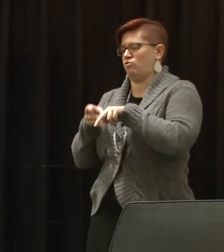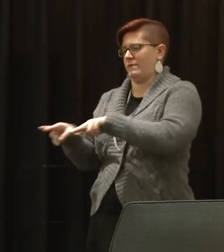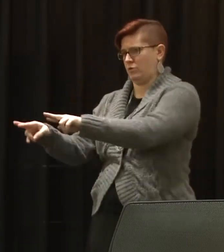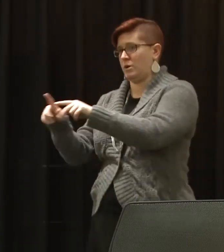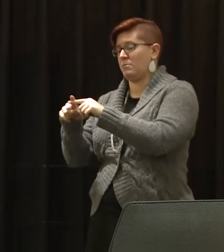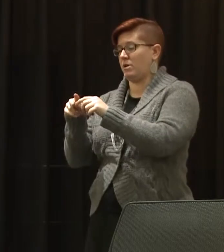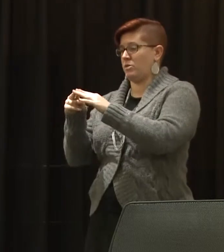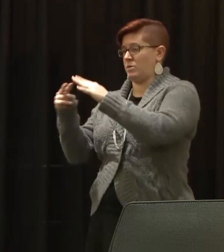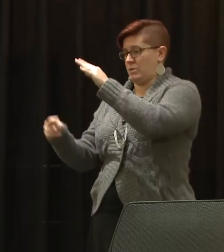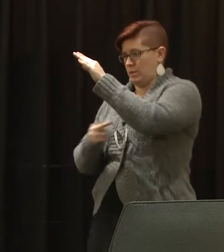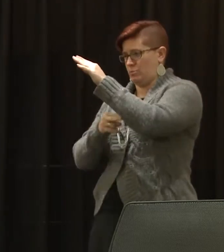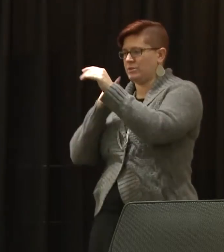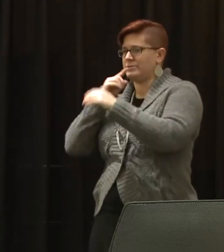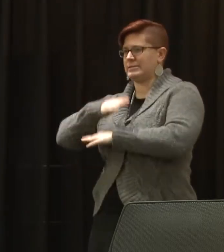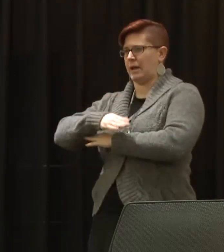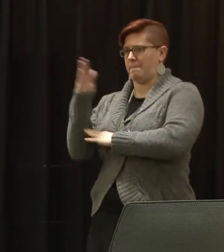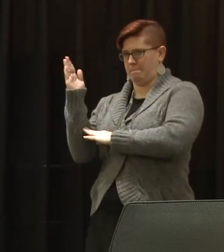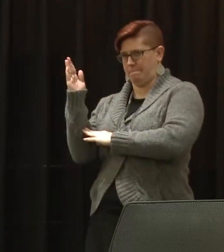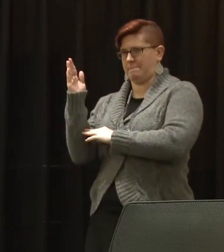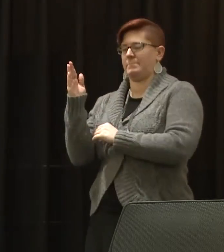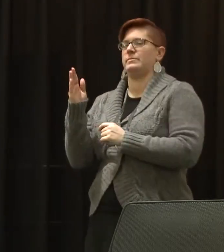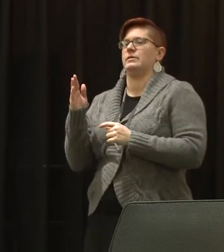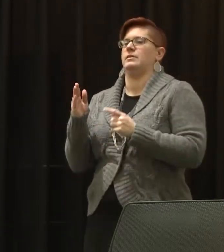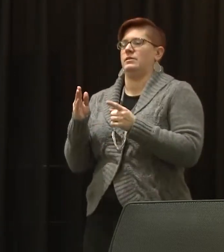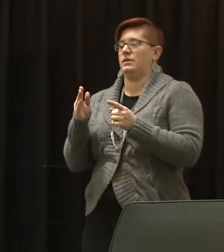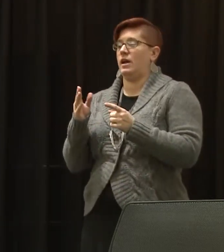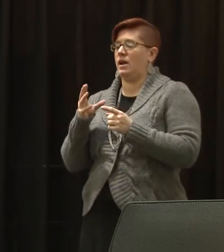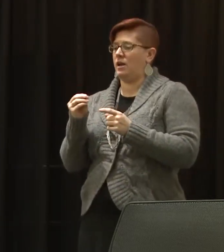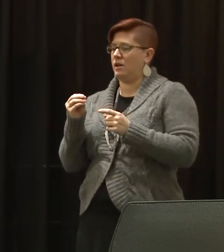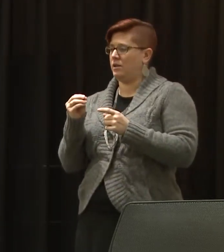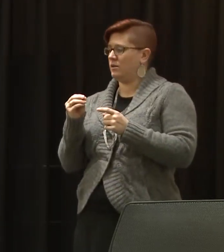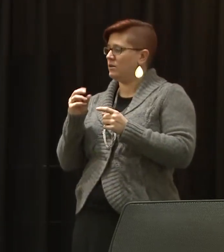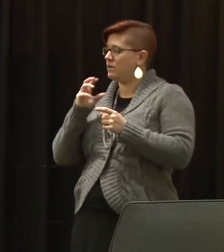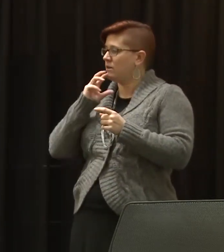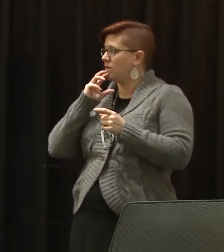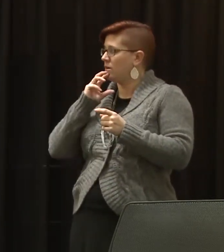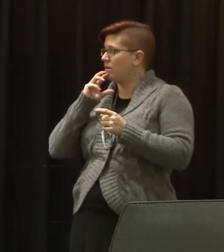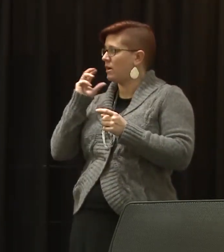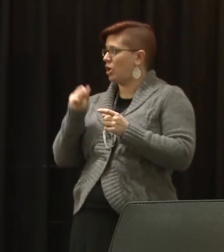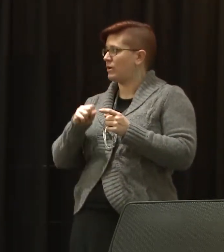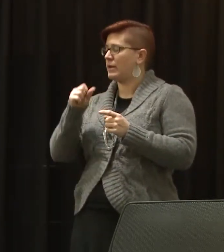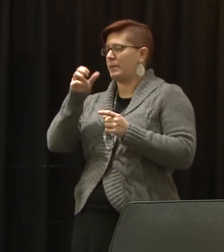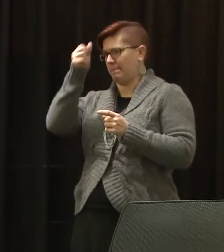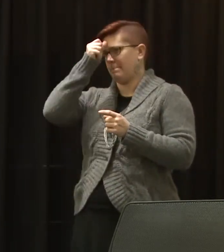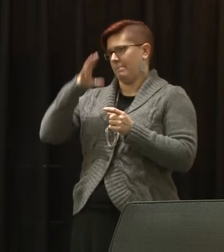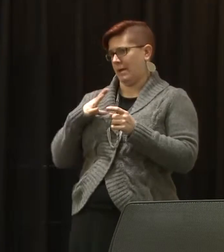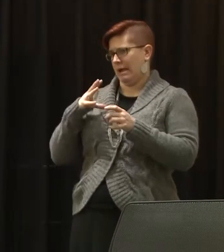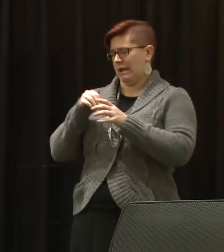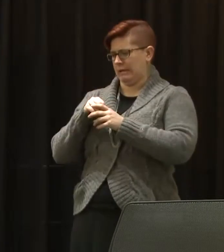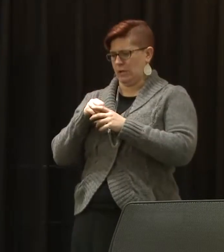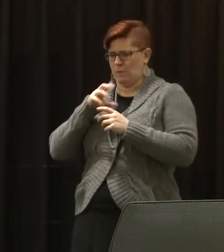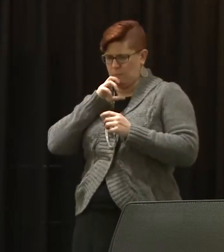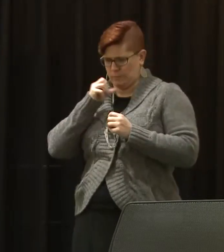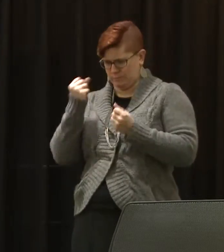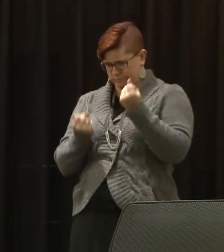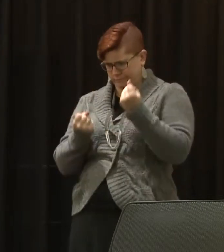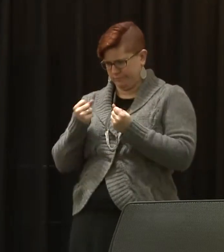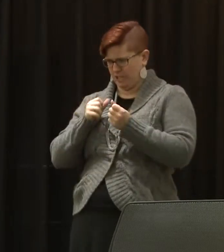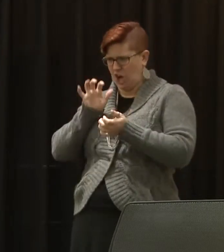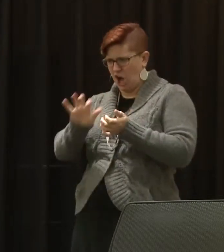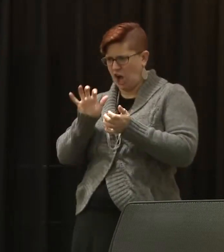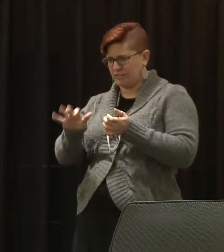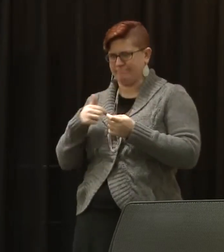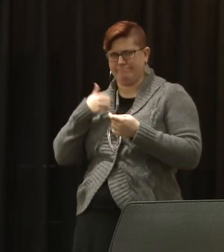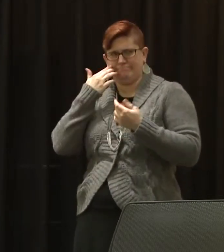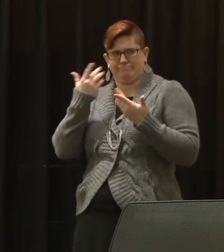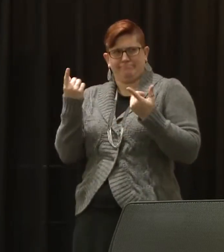spanning Casco Bay is up. In front of me, an elderly man in an aging sedan honks. I'm not sure what he's hoping to accomplish.